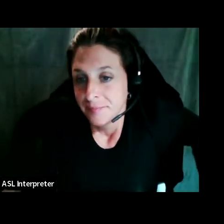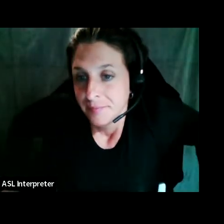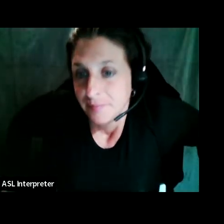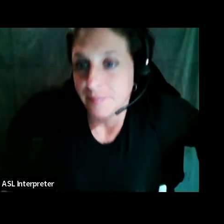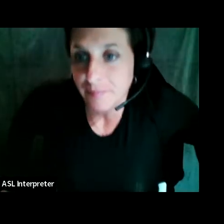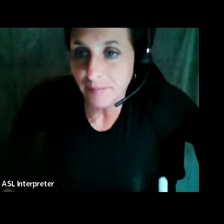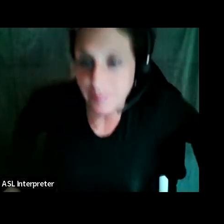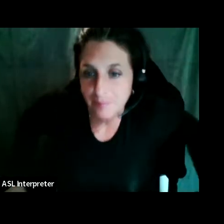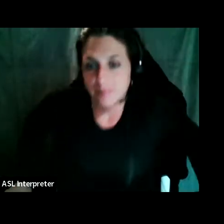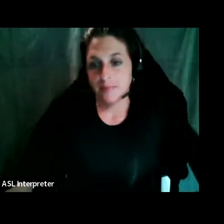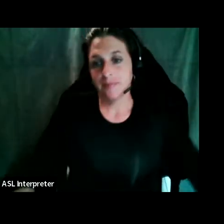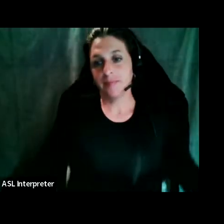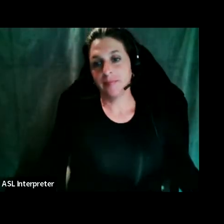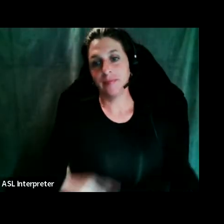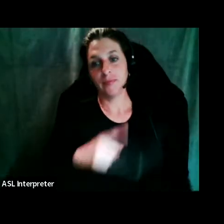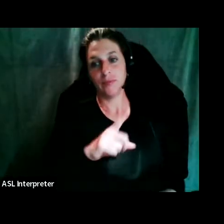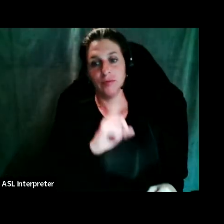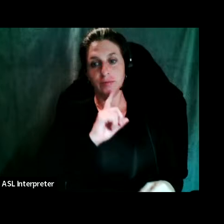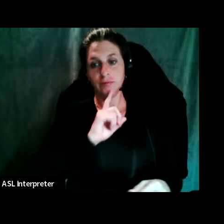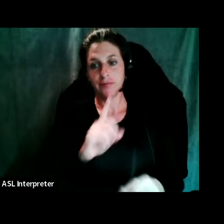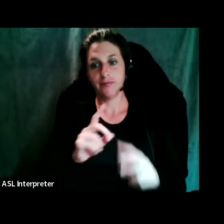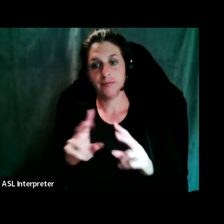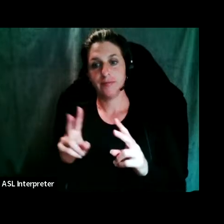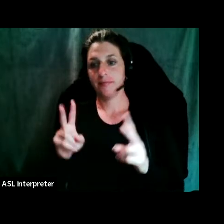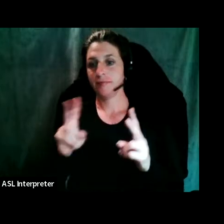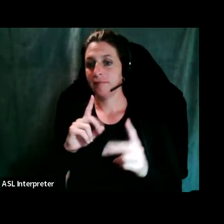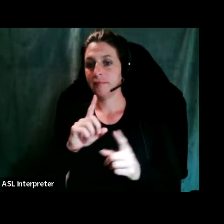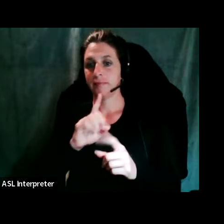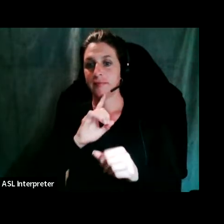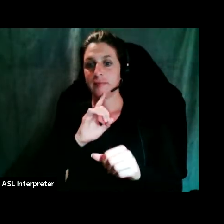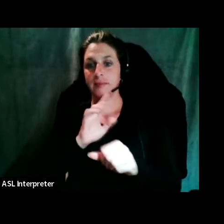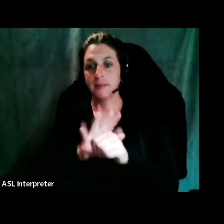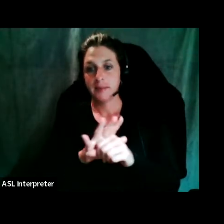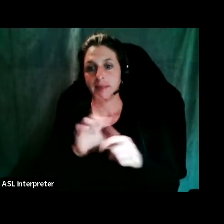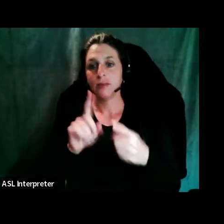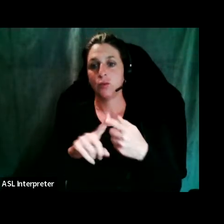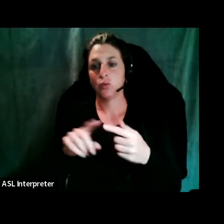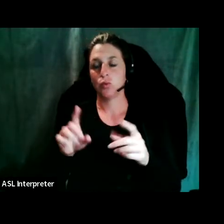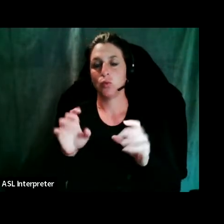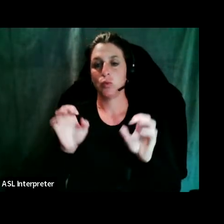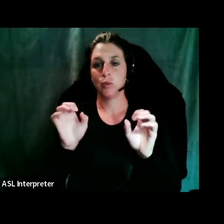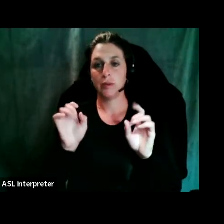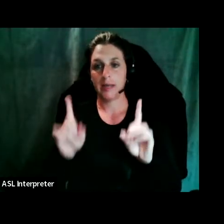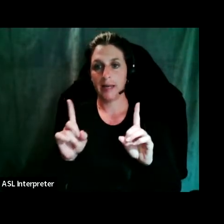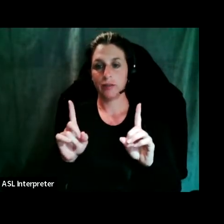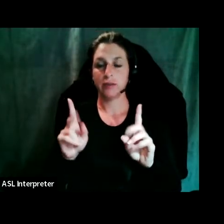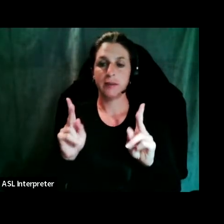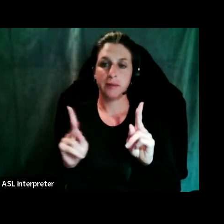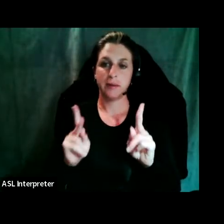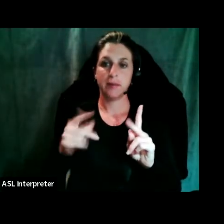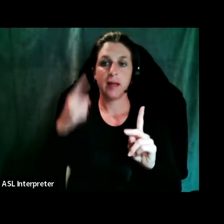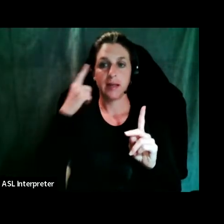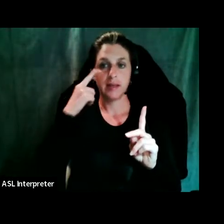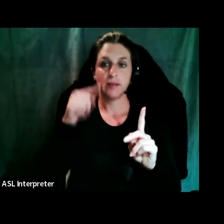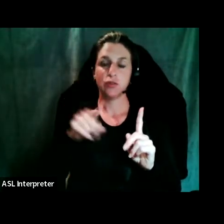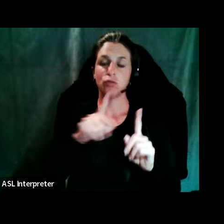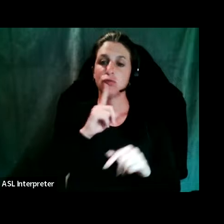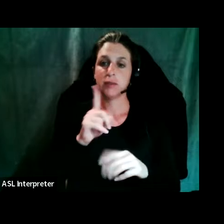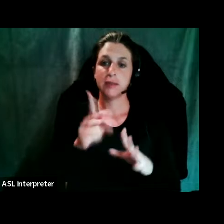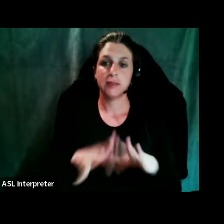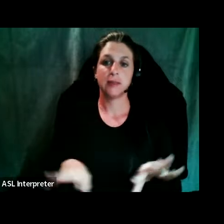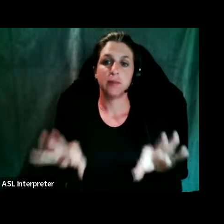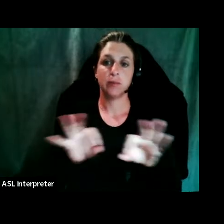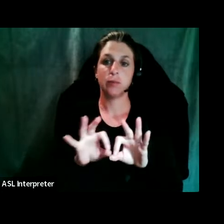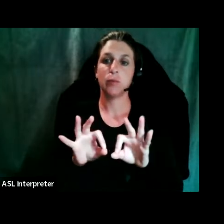very committed to educating people. And I think this is really important how